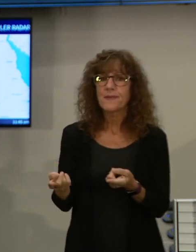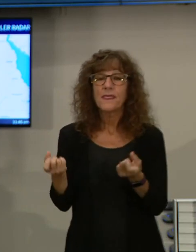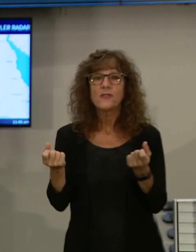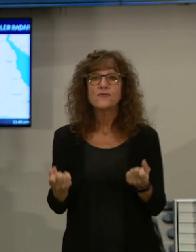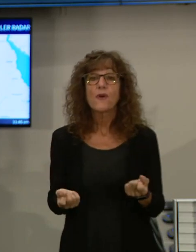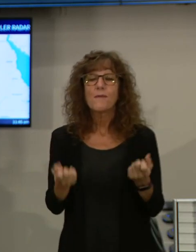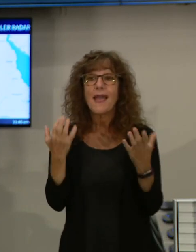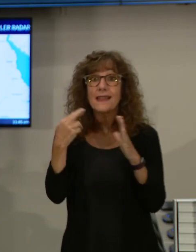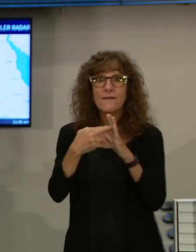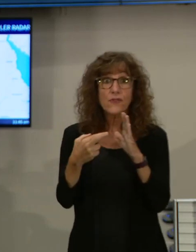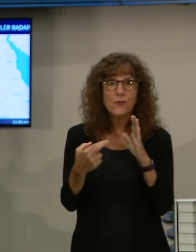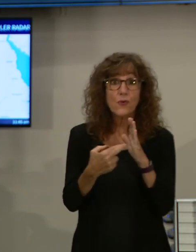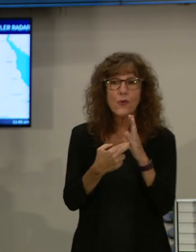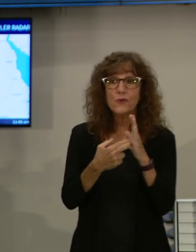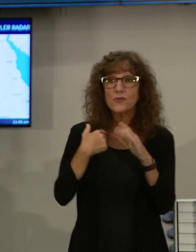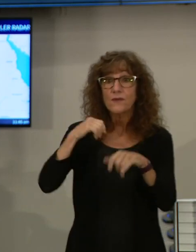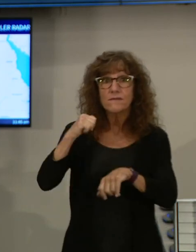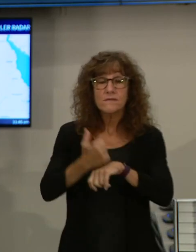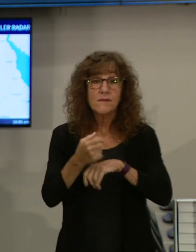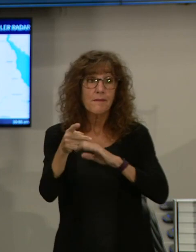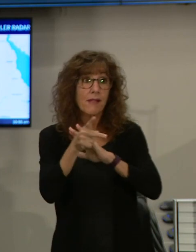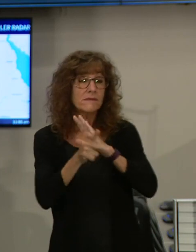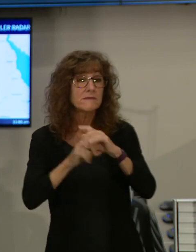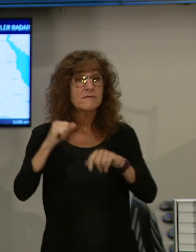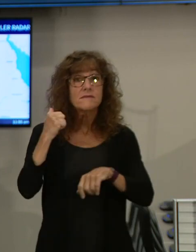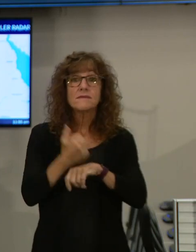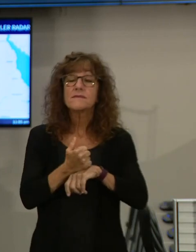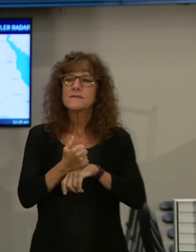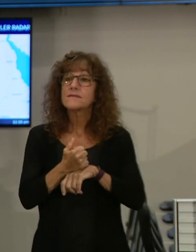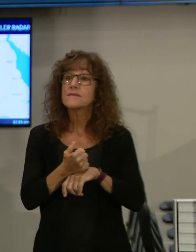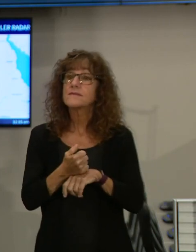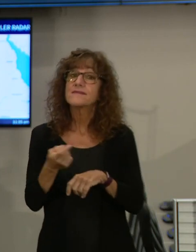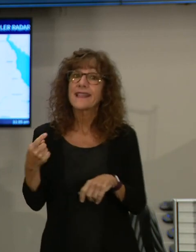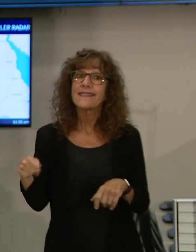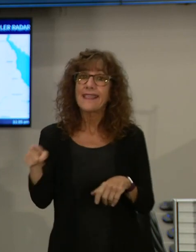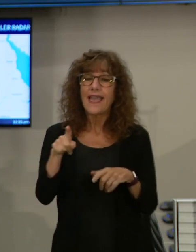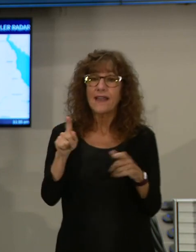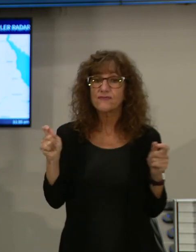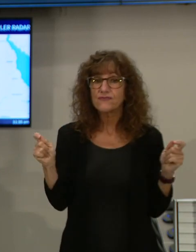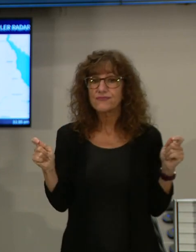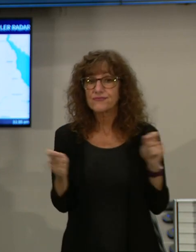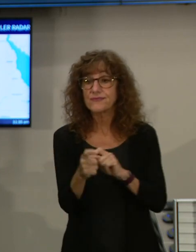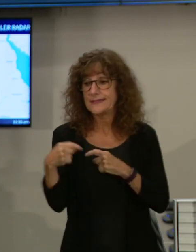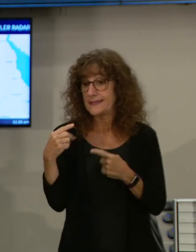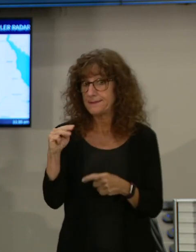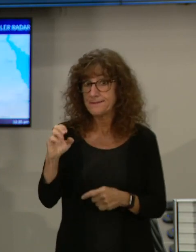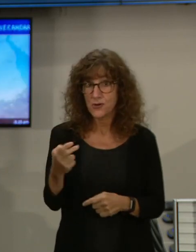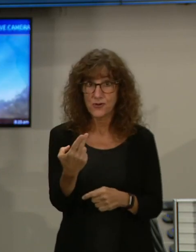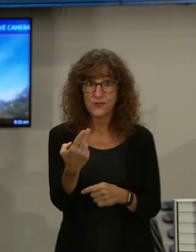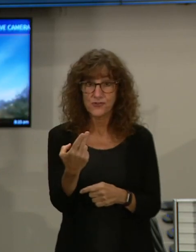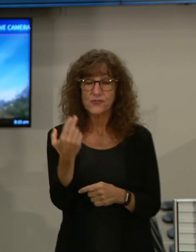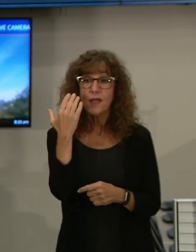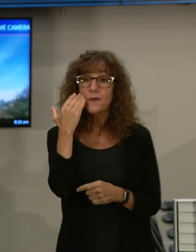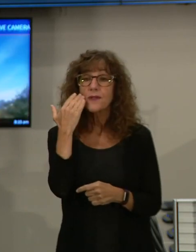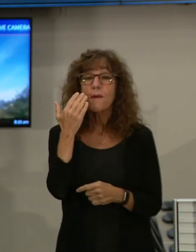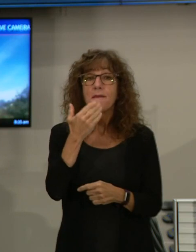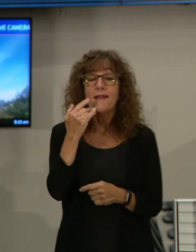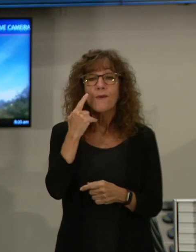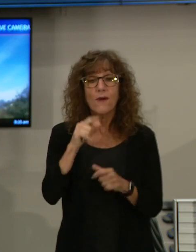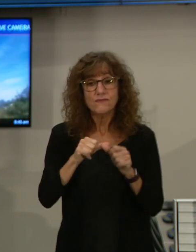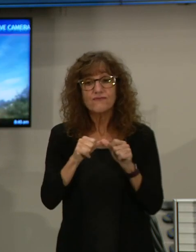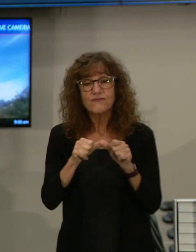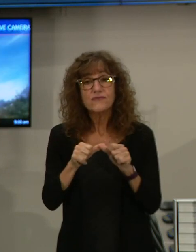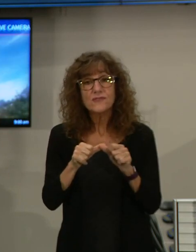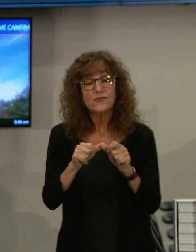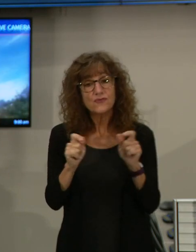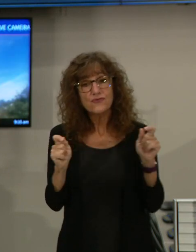of the rules that we've implemented, the policies that we've implemented, they have evolved since March. As we know better, we're going to continue to do better.